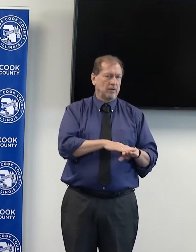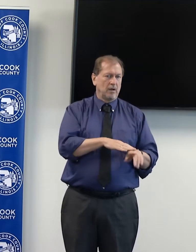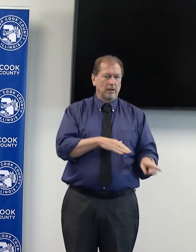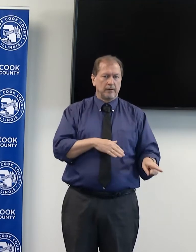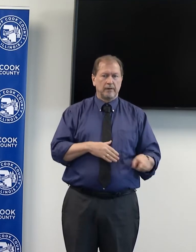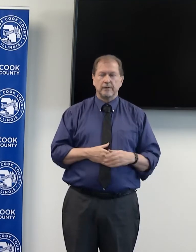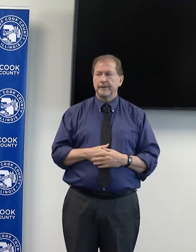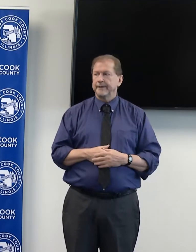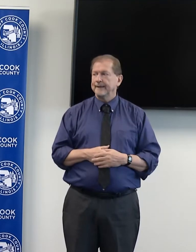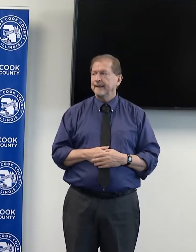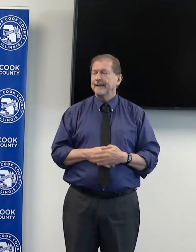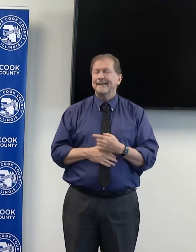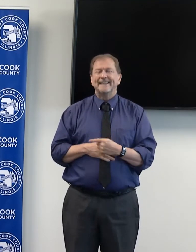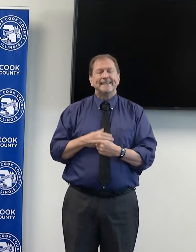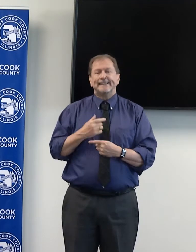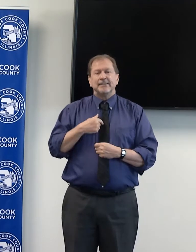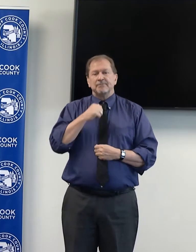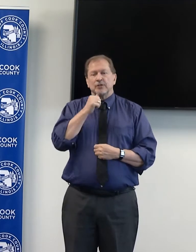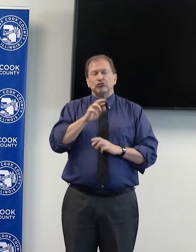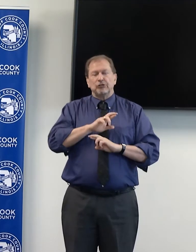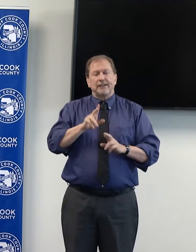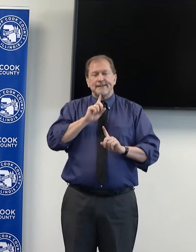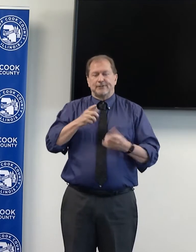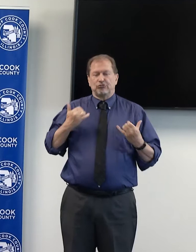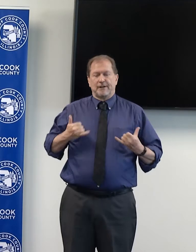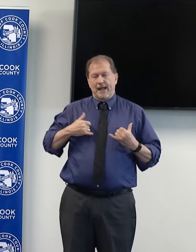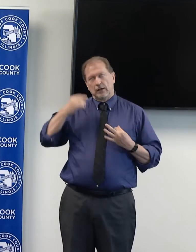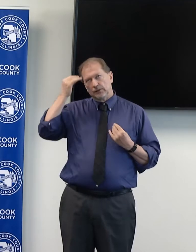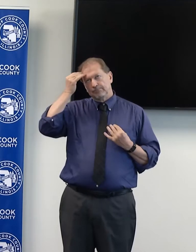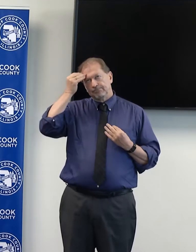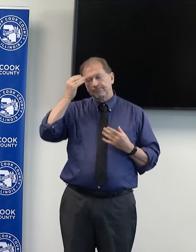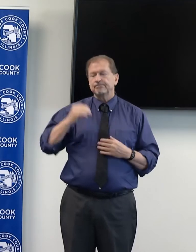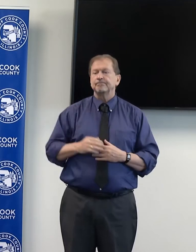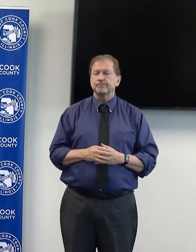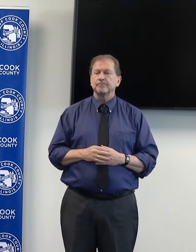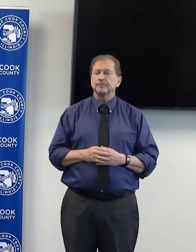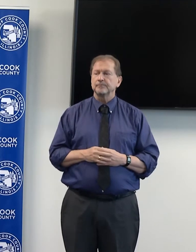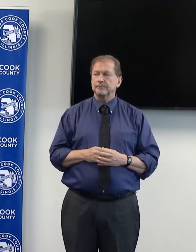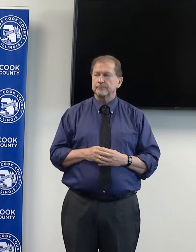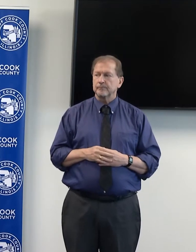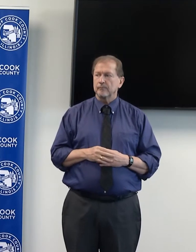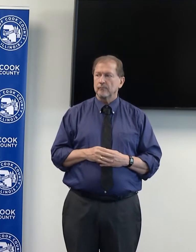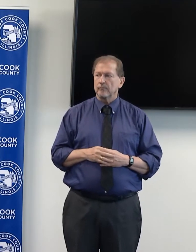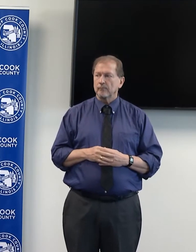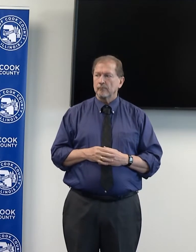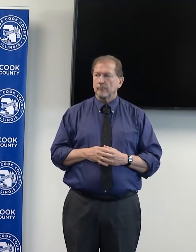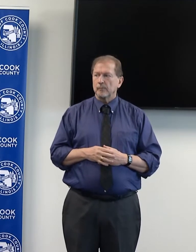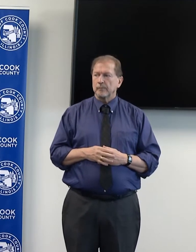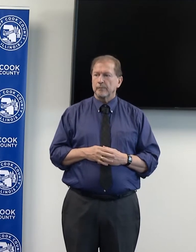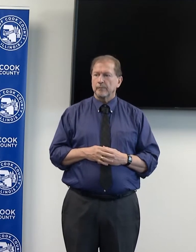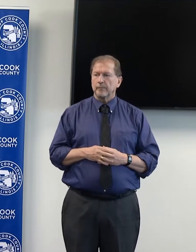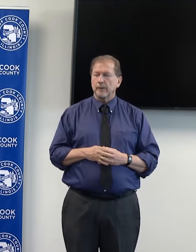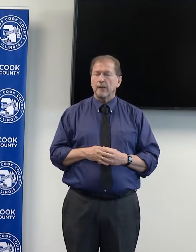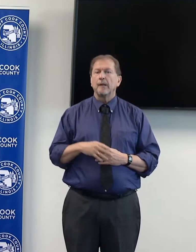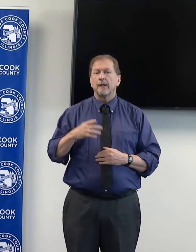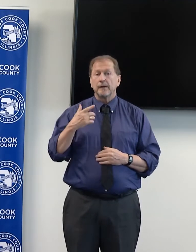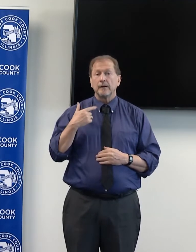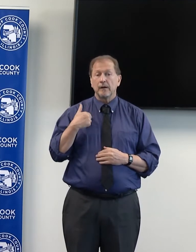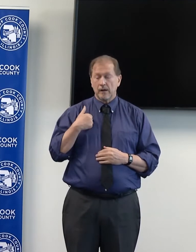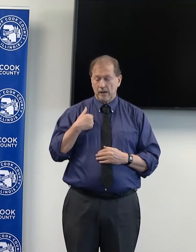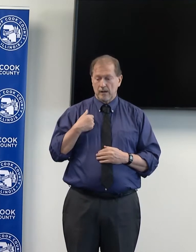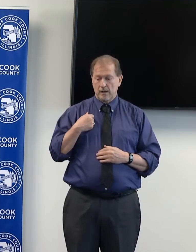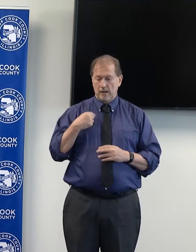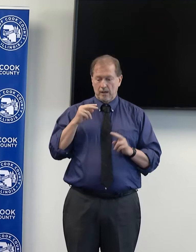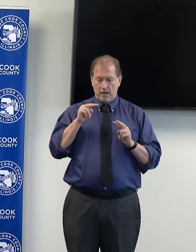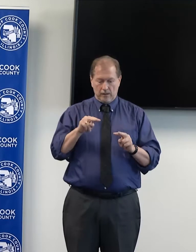You know, I think that's something I'm not prepared to talk about at the moment. You know, I followed some of the police accountability work